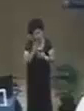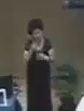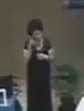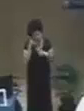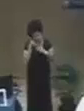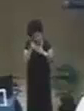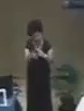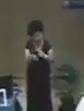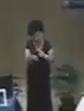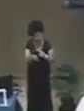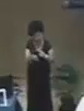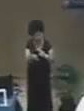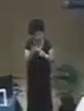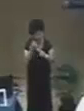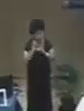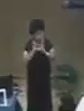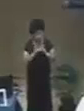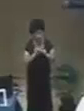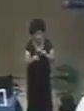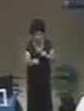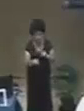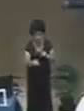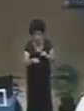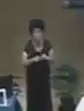officer, or an email if they can't get them on the phone.